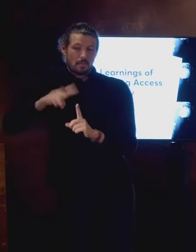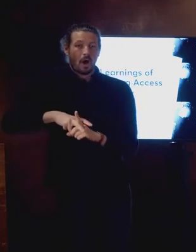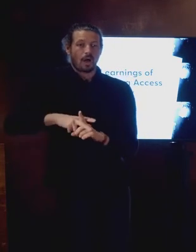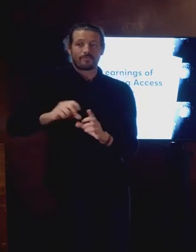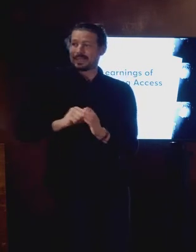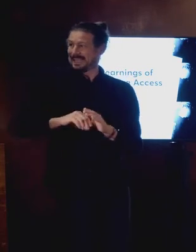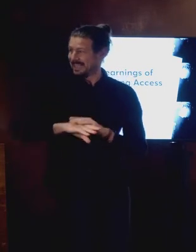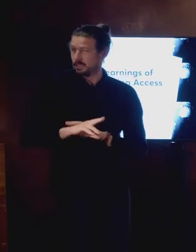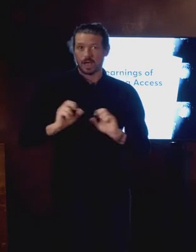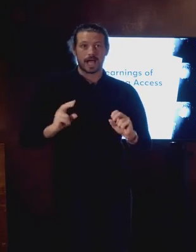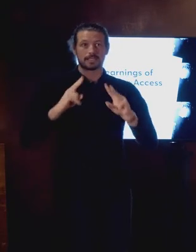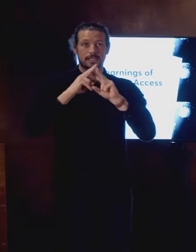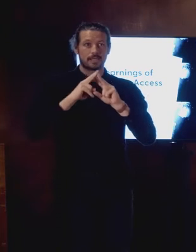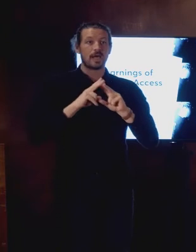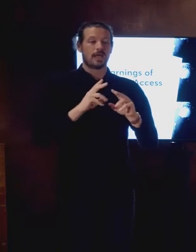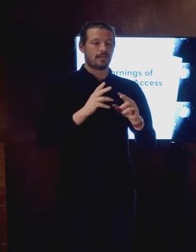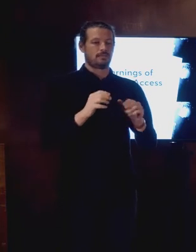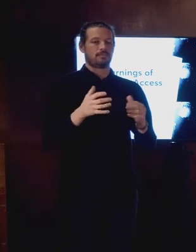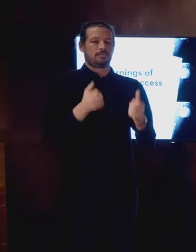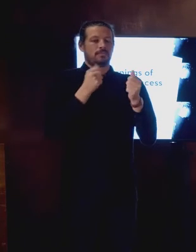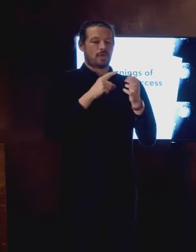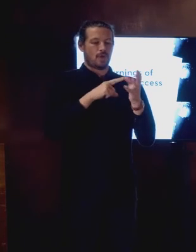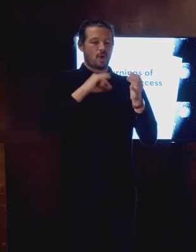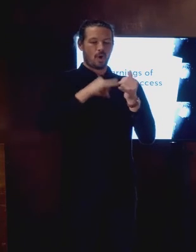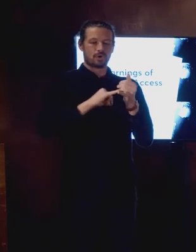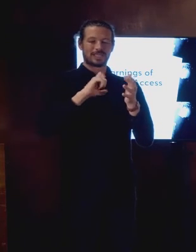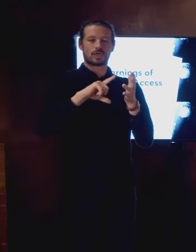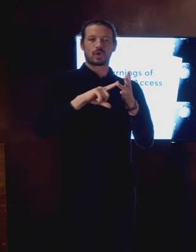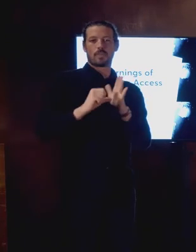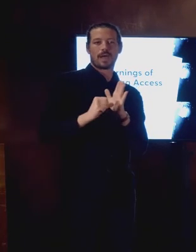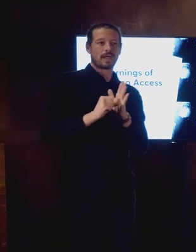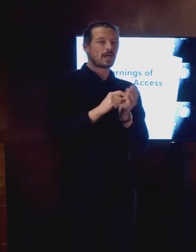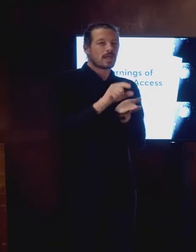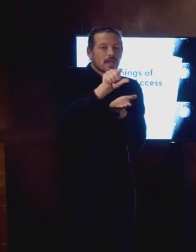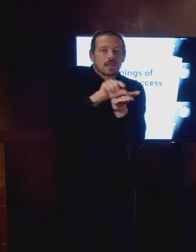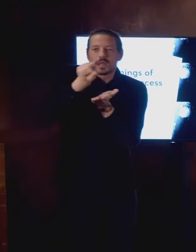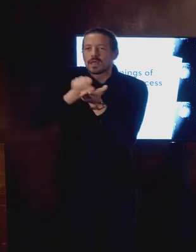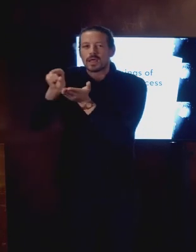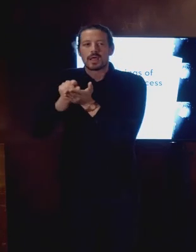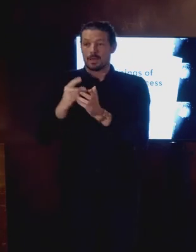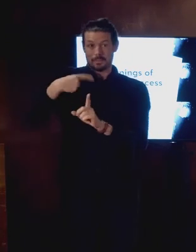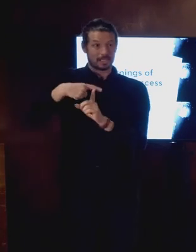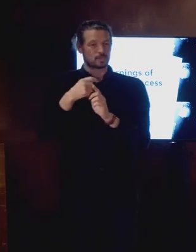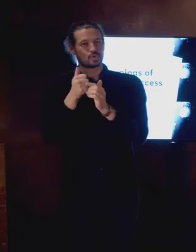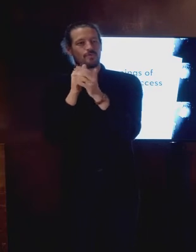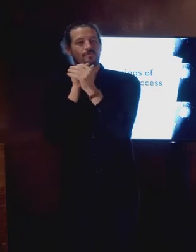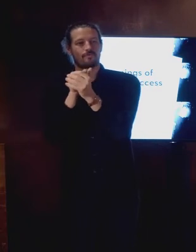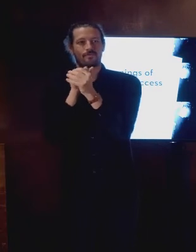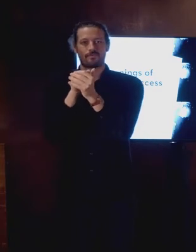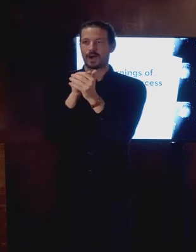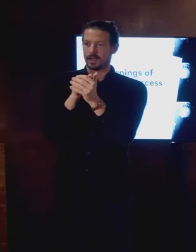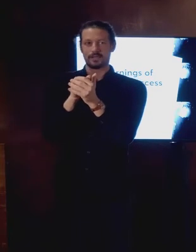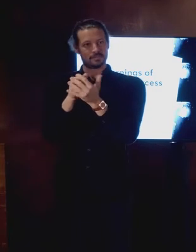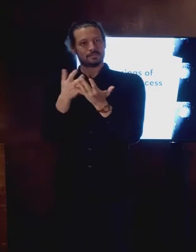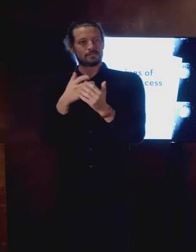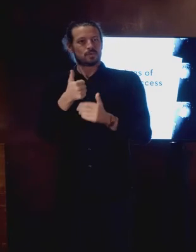Centre? And then we got Ozco money and we got a little bit of funding here and there, including a dear friend of ours who